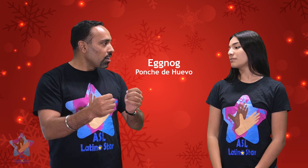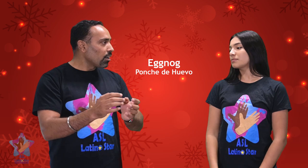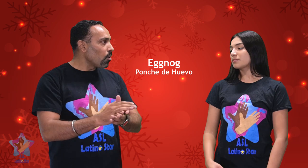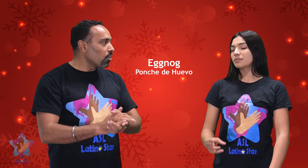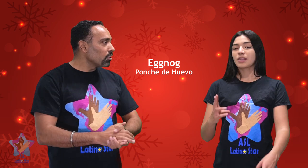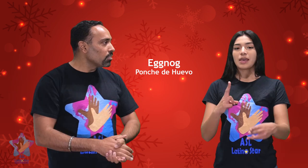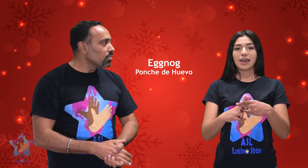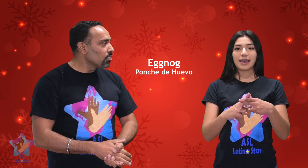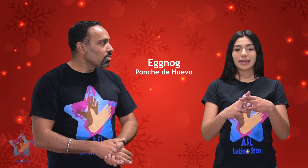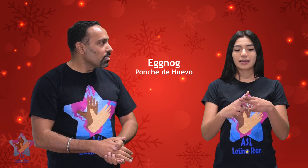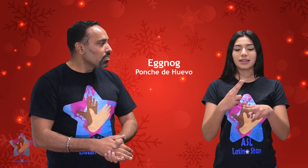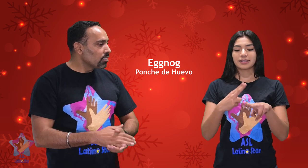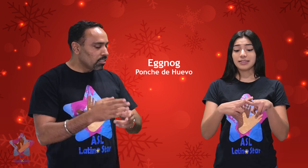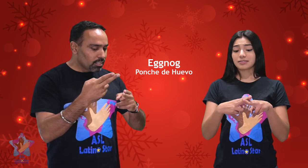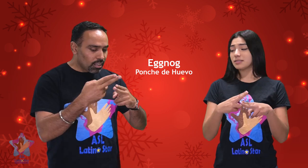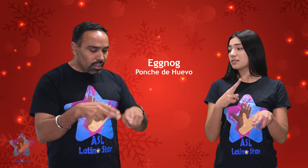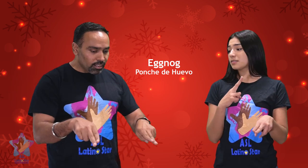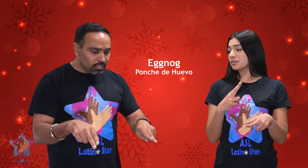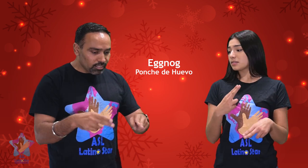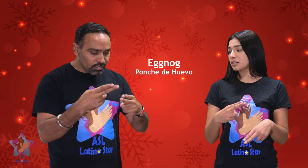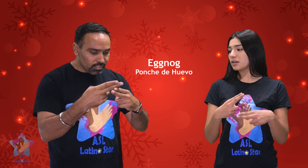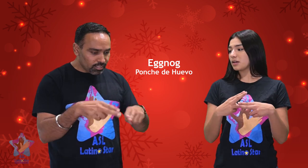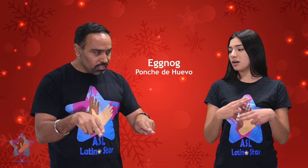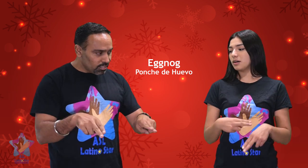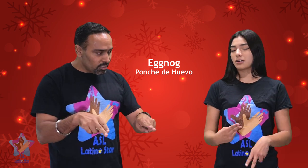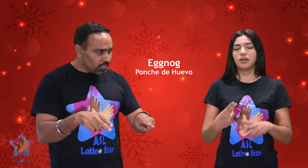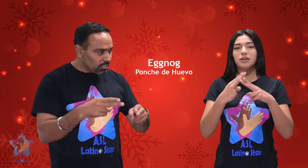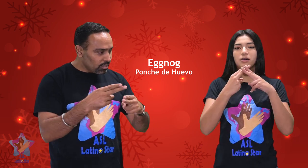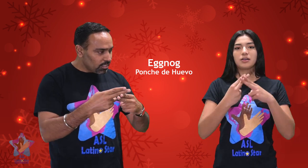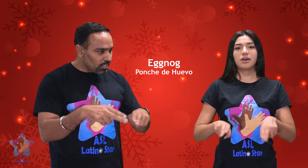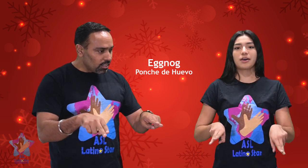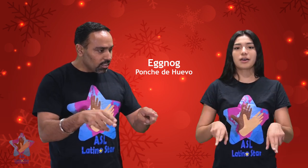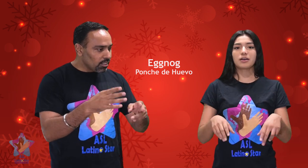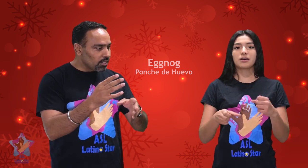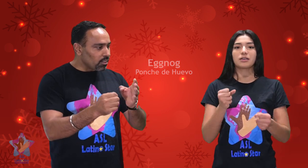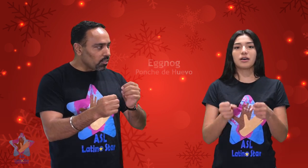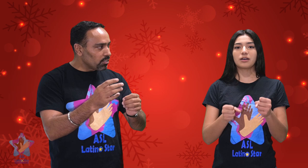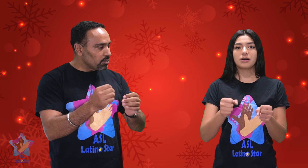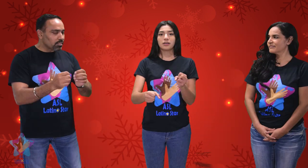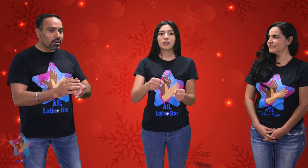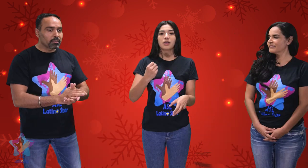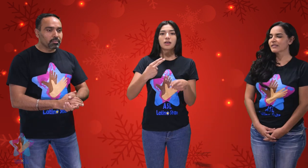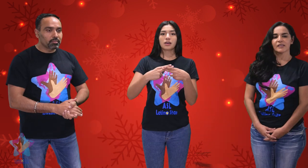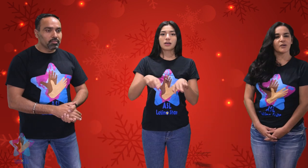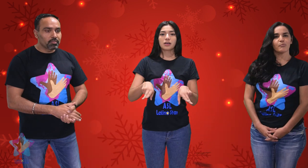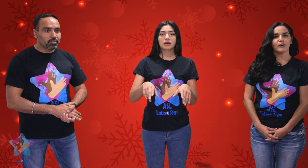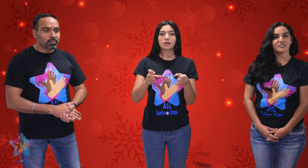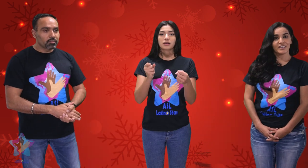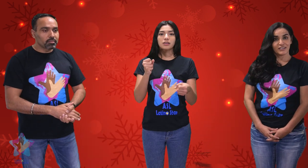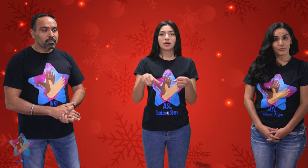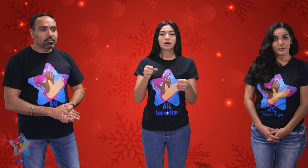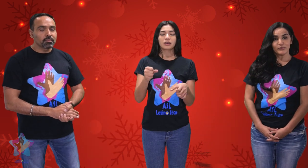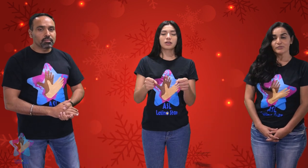Eggnog. Egg, like this? Egg. Oh, okay. Eggnog. Yeah. Ponche de huevo.